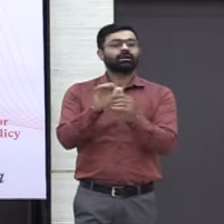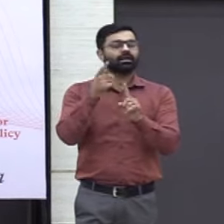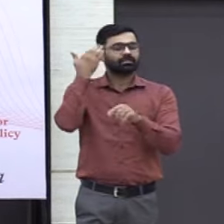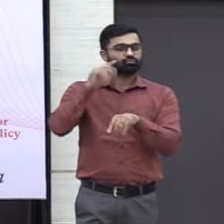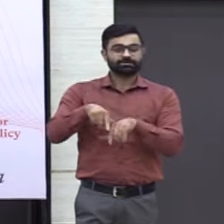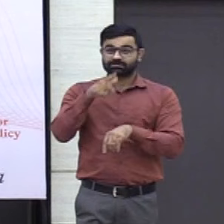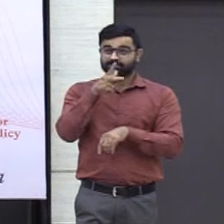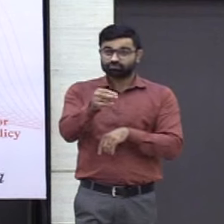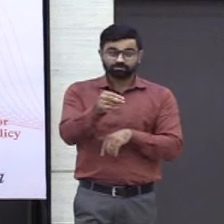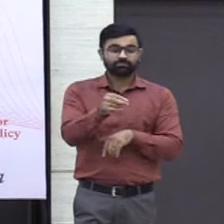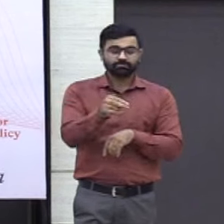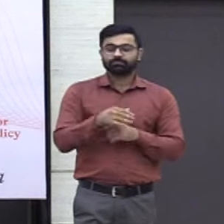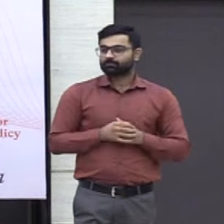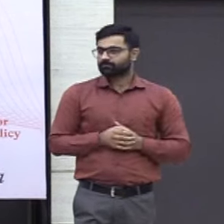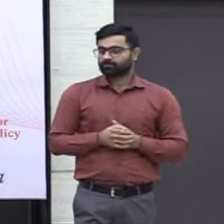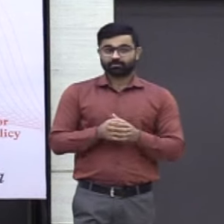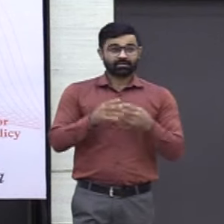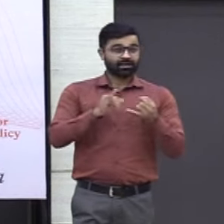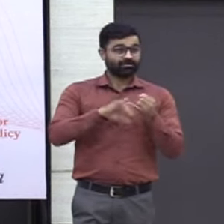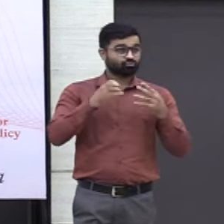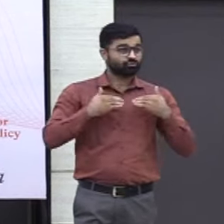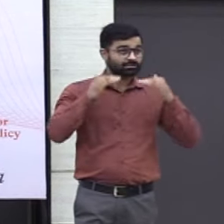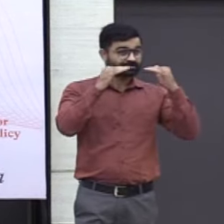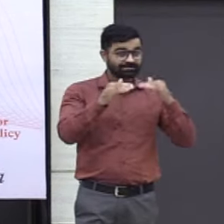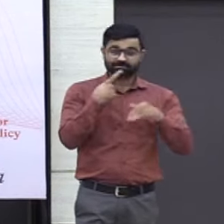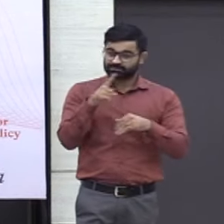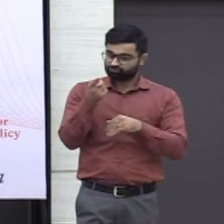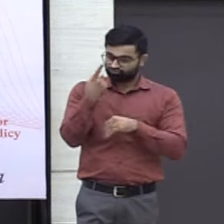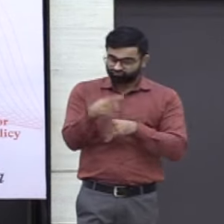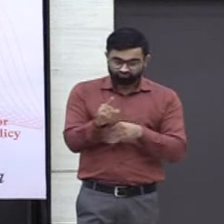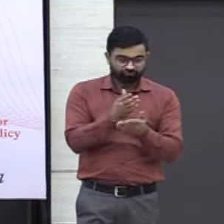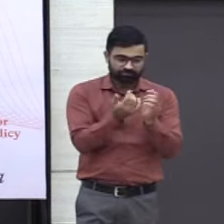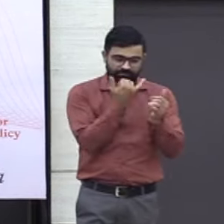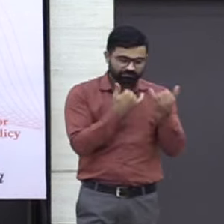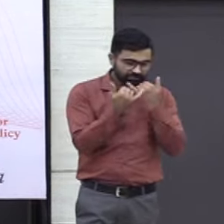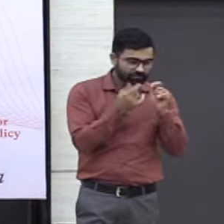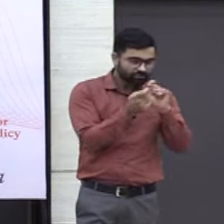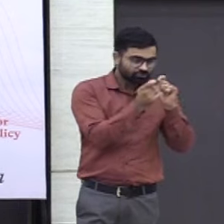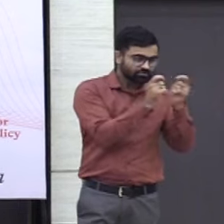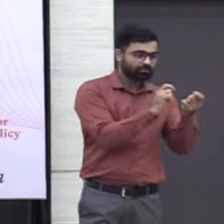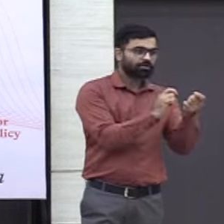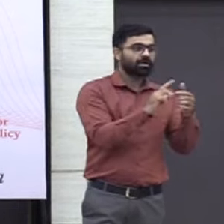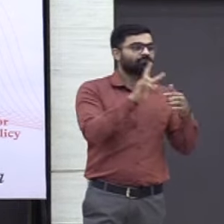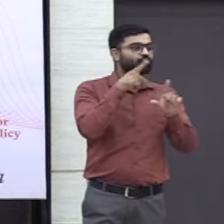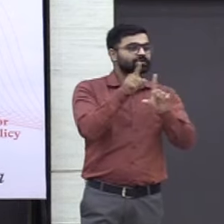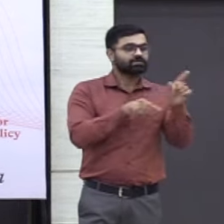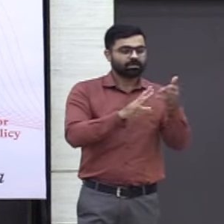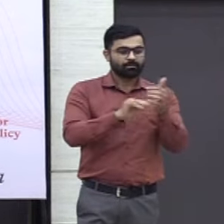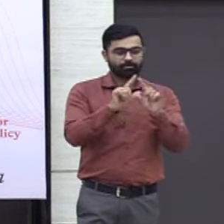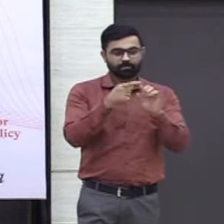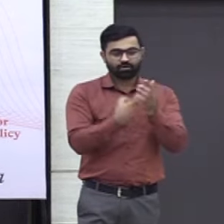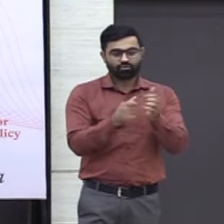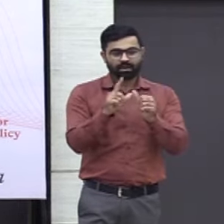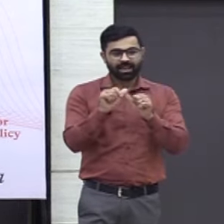time. And I hope that the Supreme Court does correct its gross error in Vijay Madanlal Chaudhary's case, which has given this